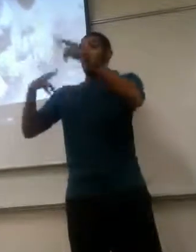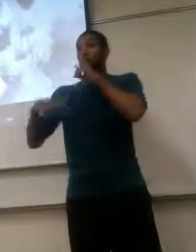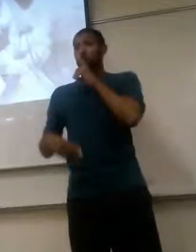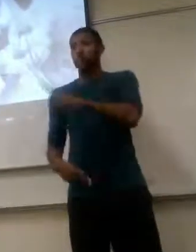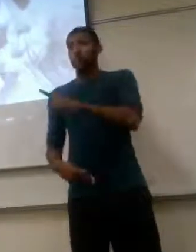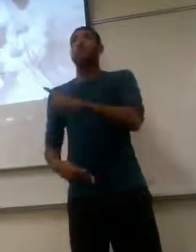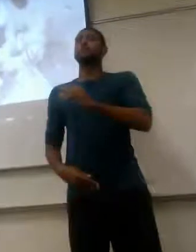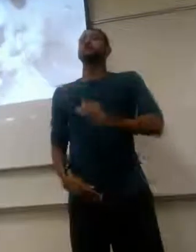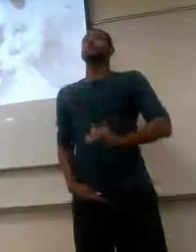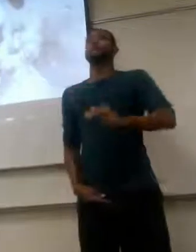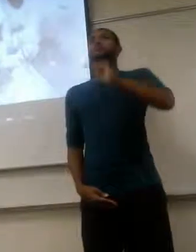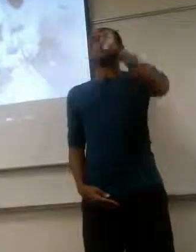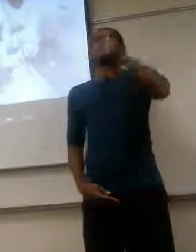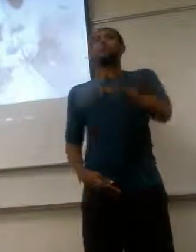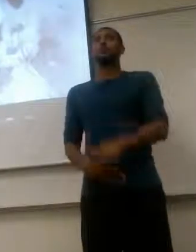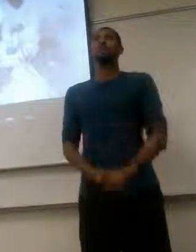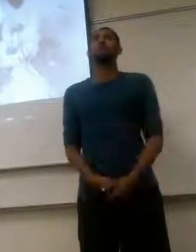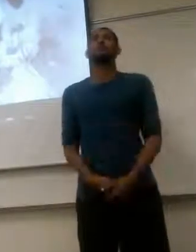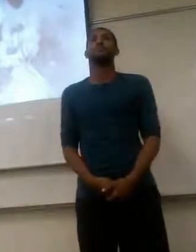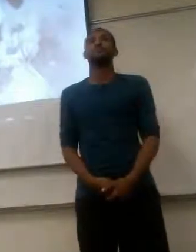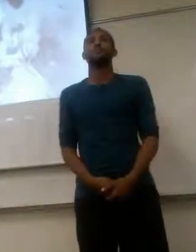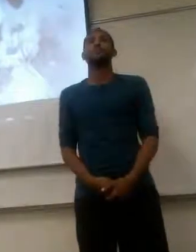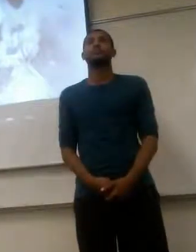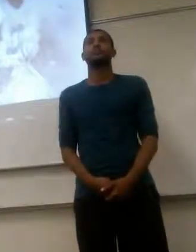learned about keeping a lodge.